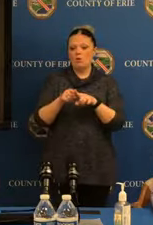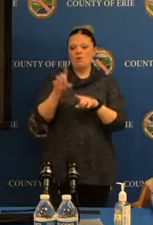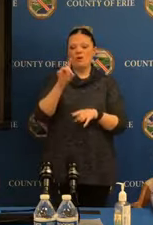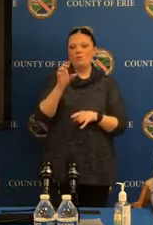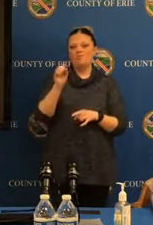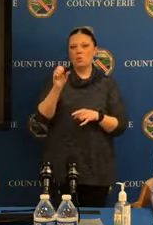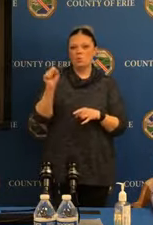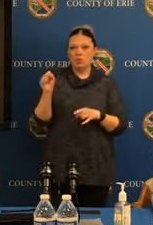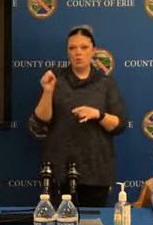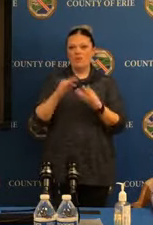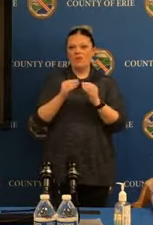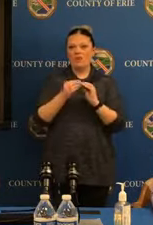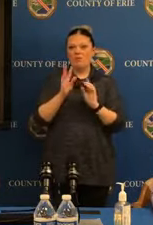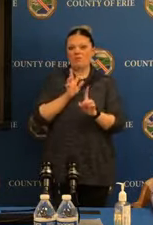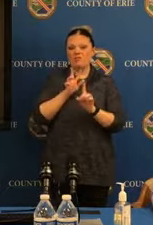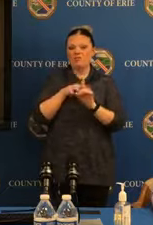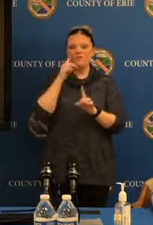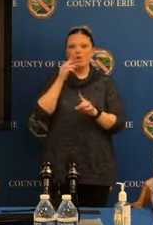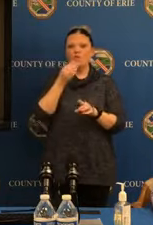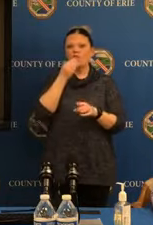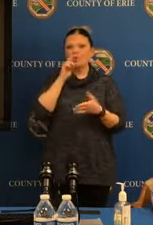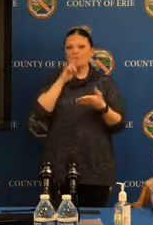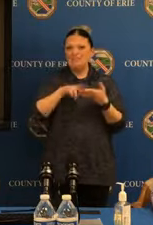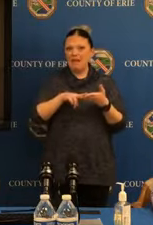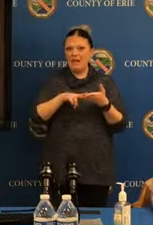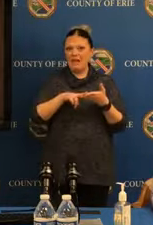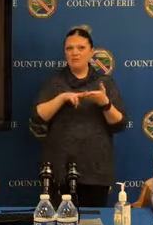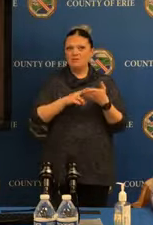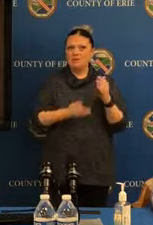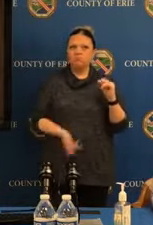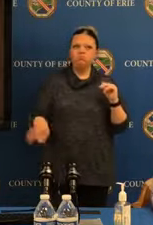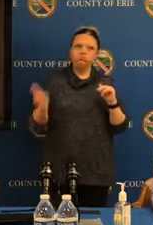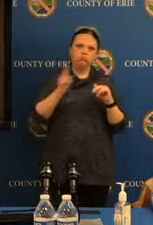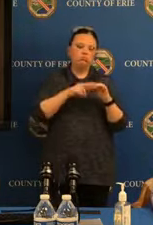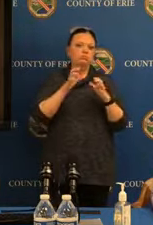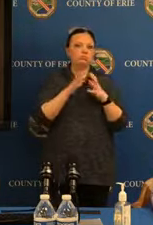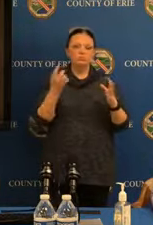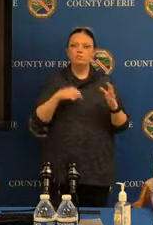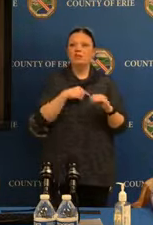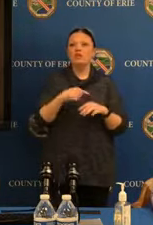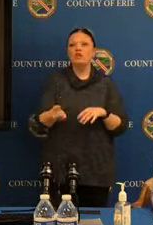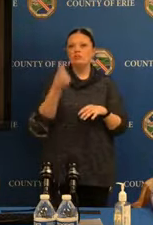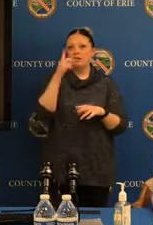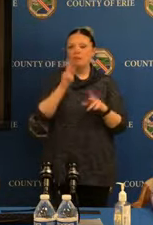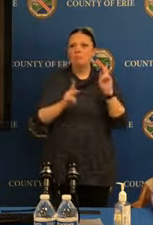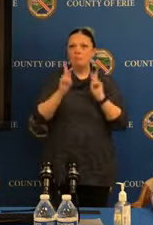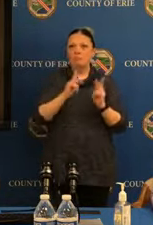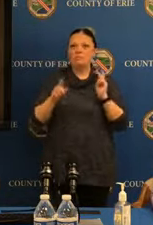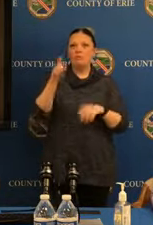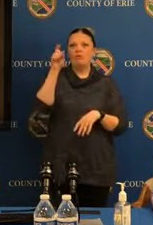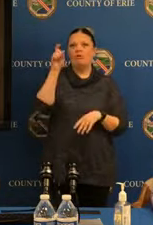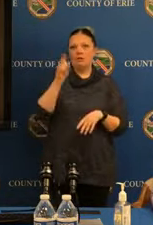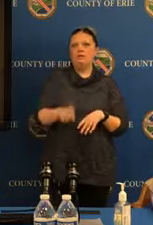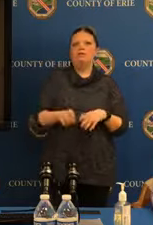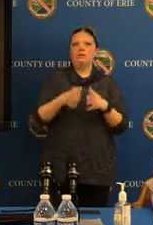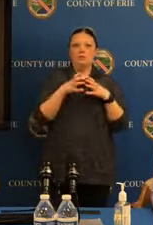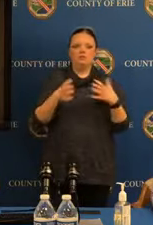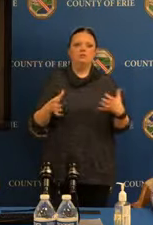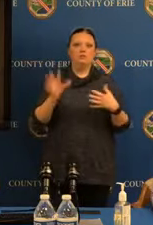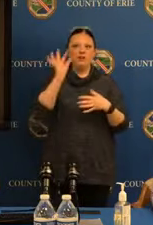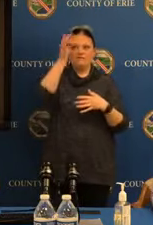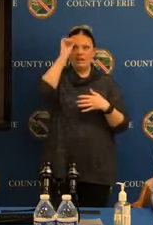Services, the number of applications for food stamps has gone up immensely. We understand that people are in need. The federal